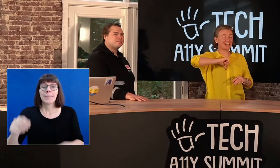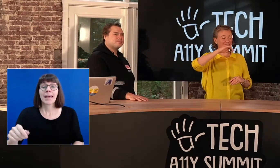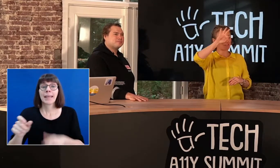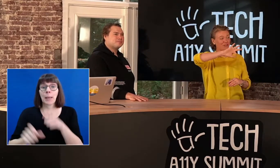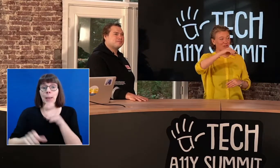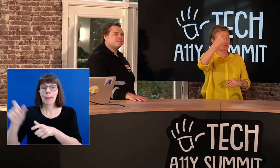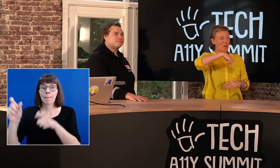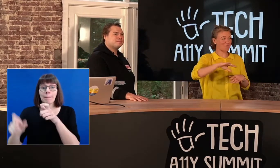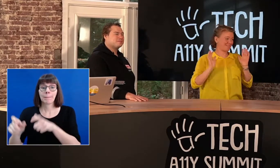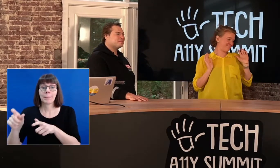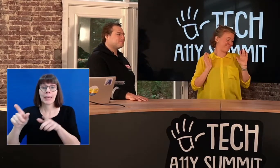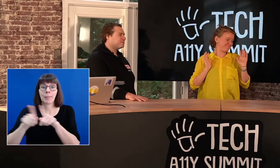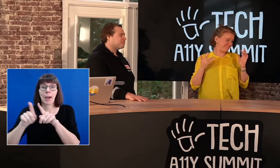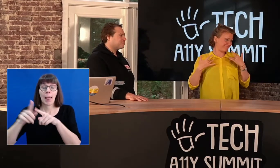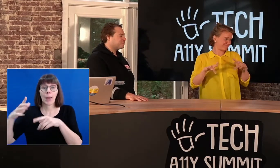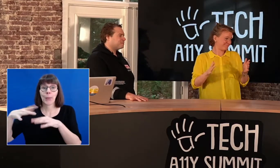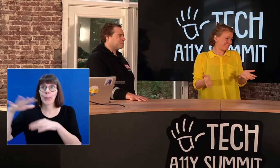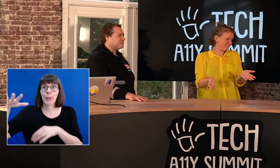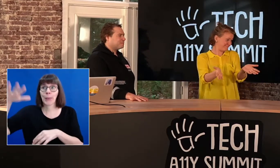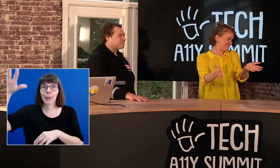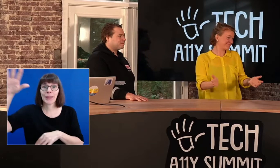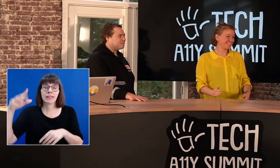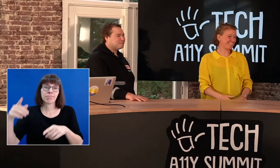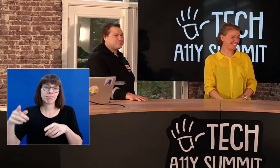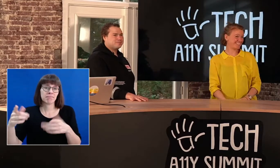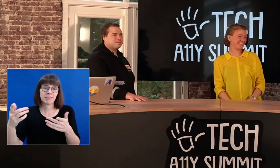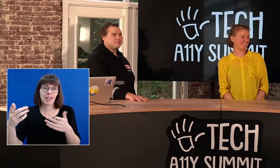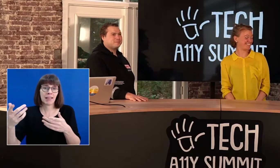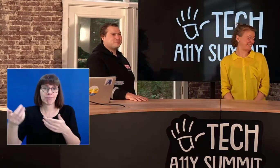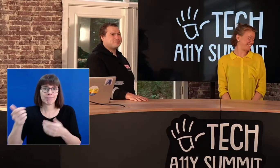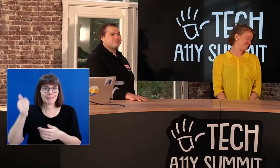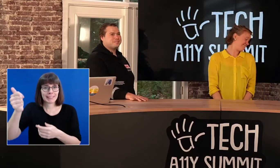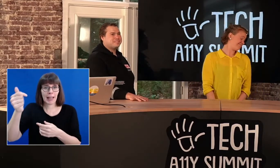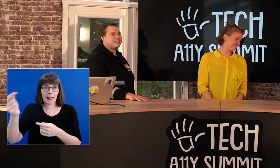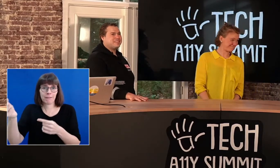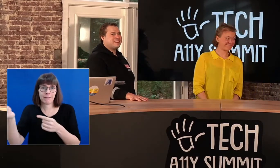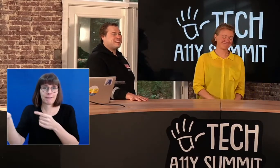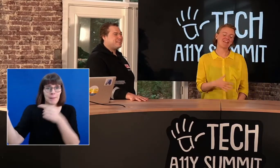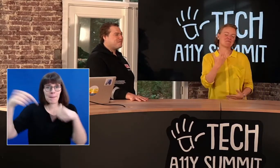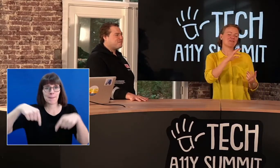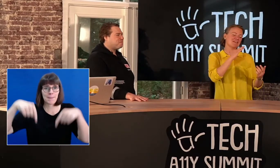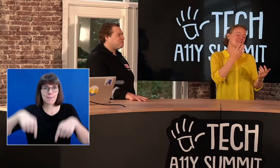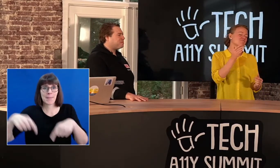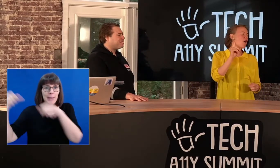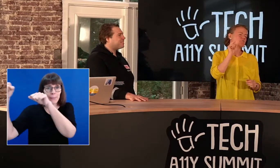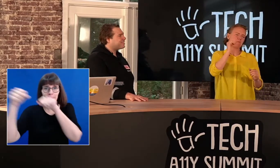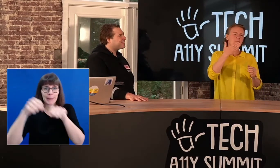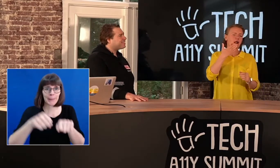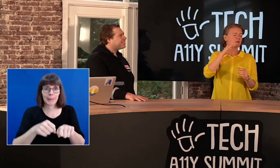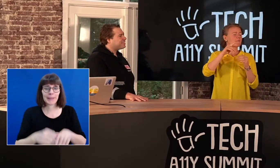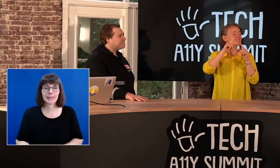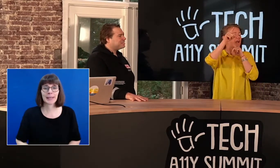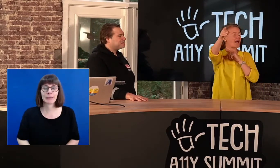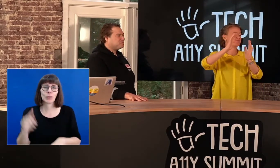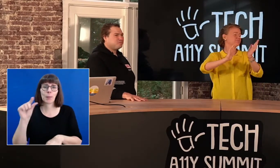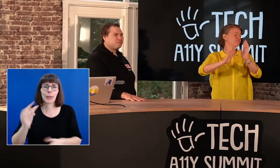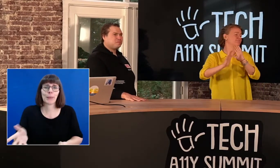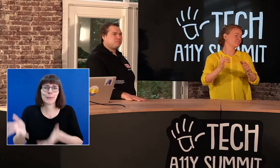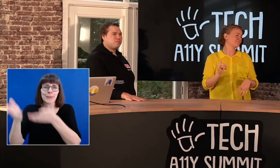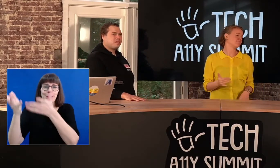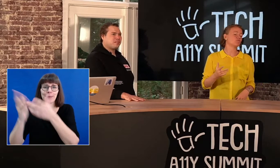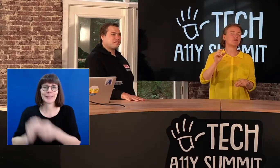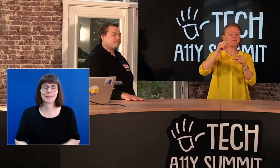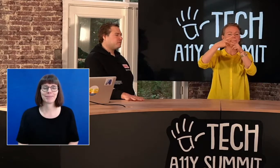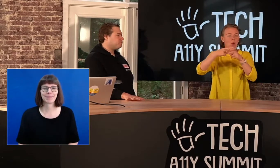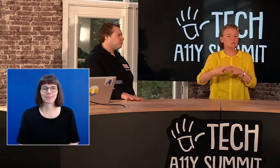I let them go, and they have to come back at their own. So I just let them go. But I have to say,